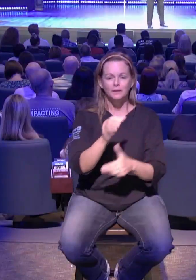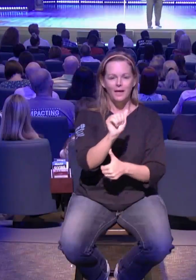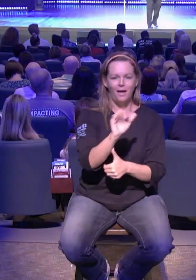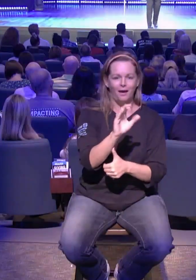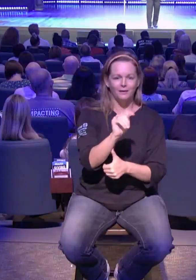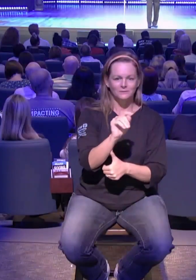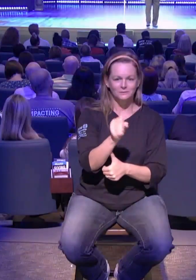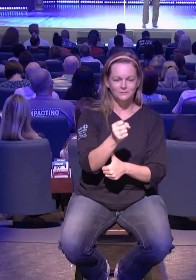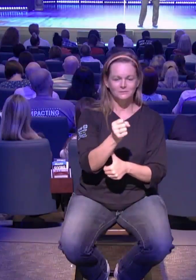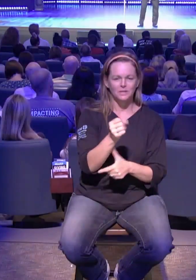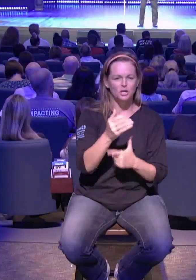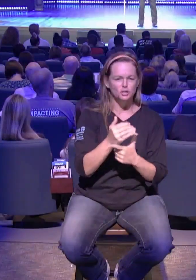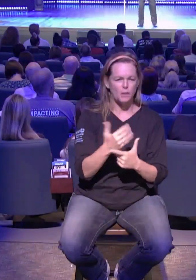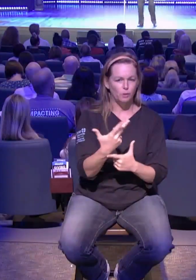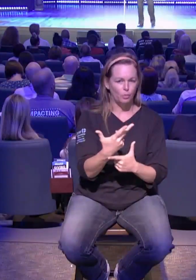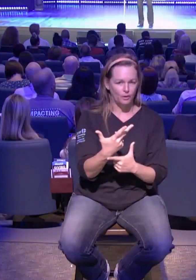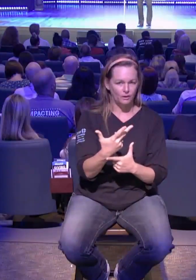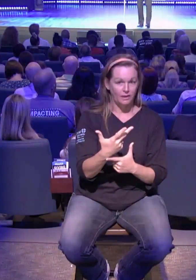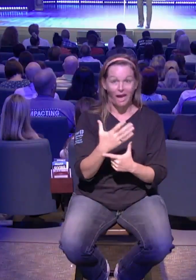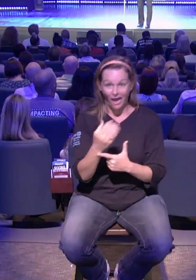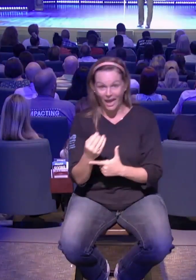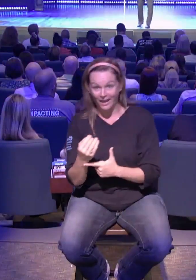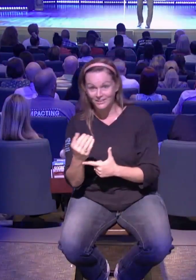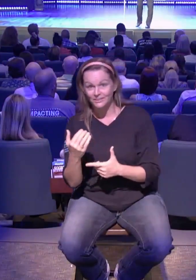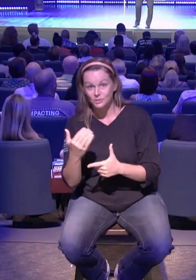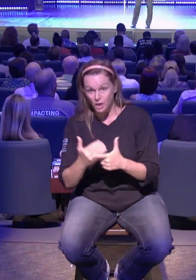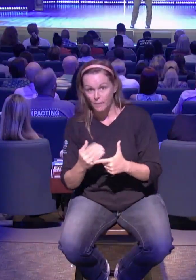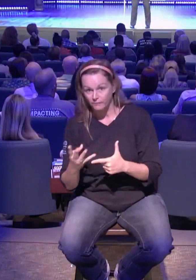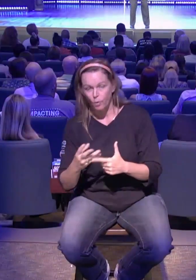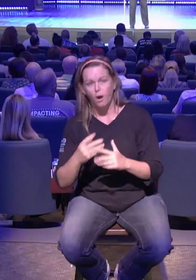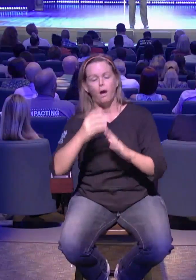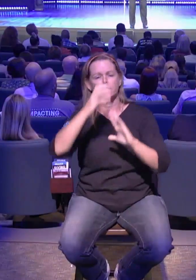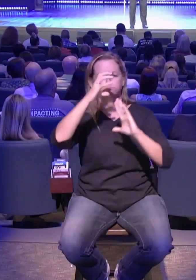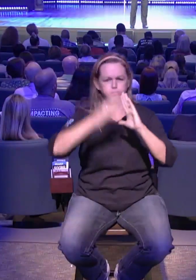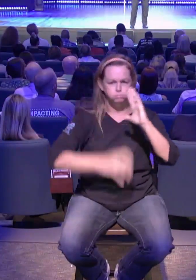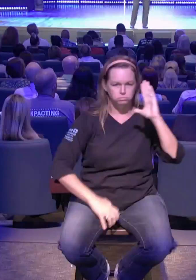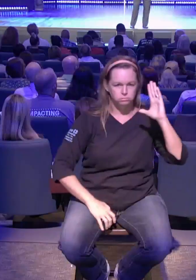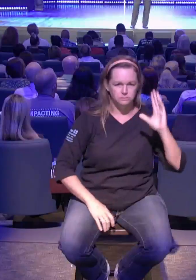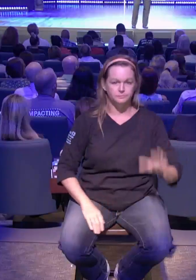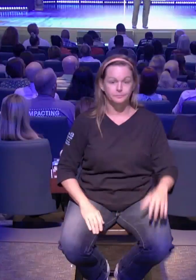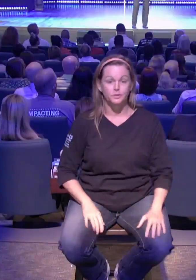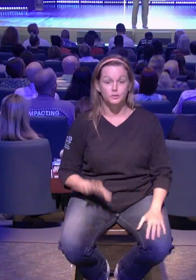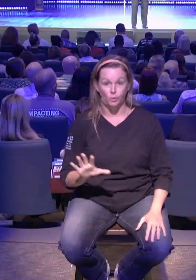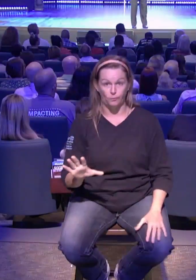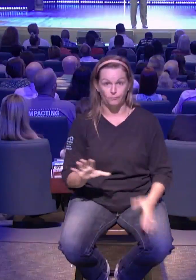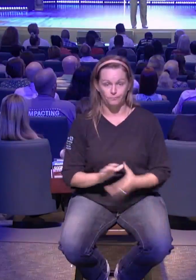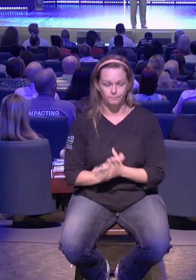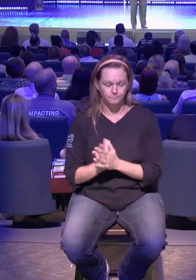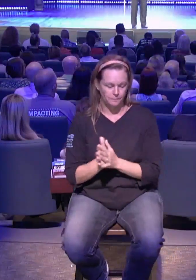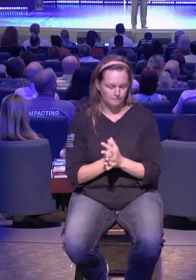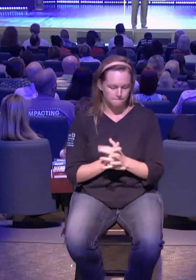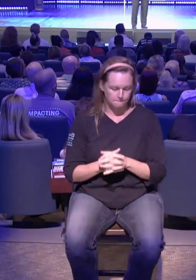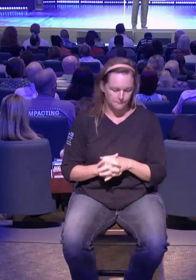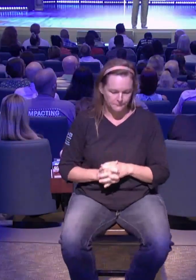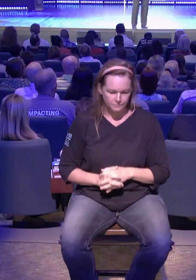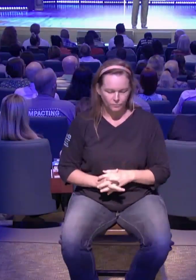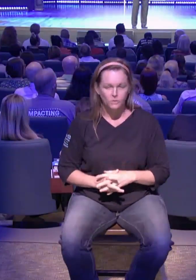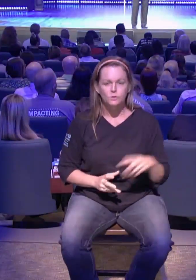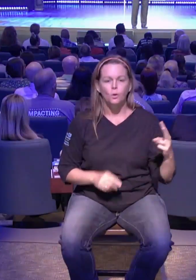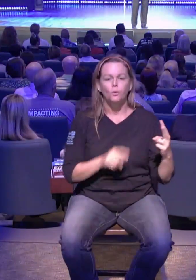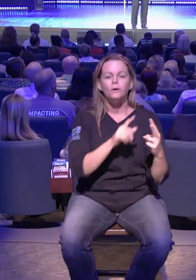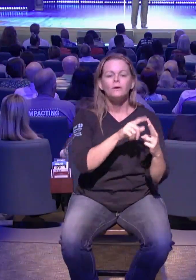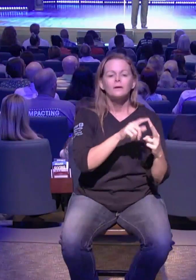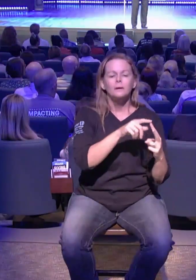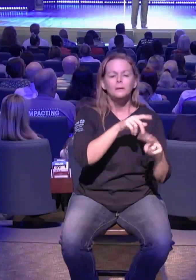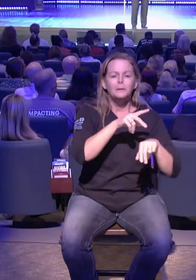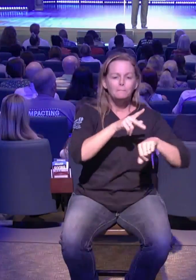10 verses. Follow along as we read this story. Now, one day, Peter and John, they were going up to the temple at